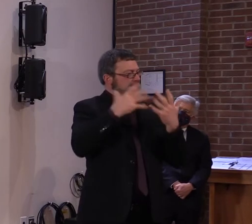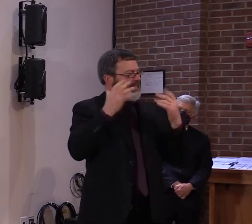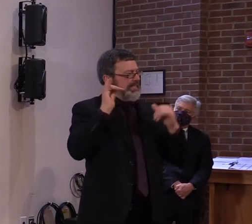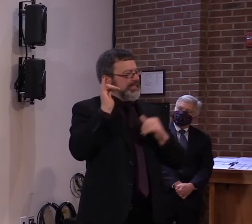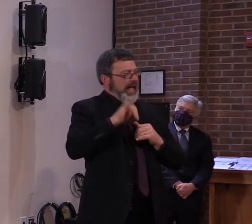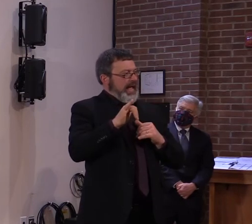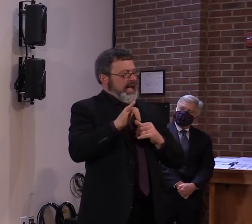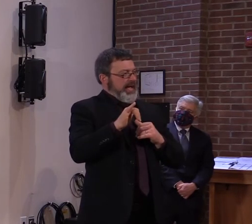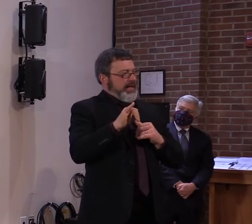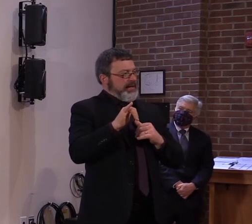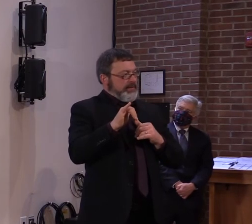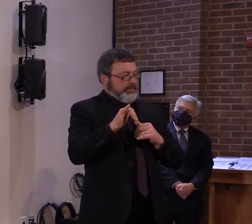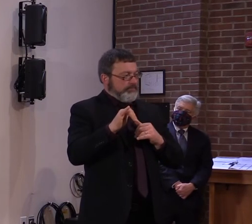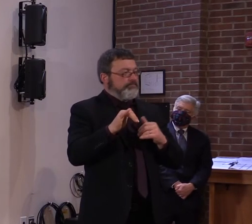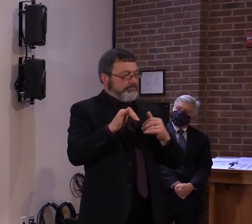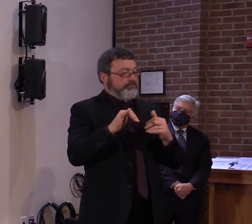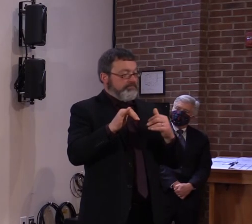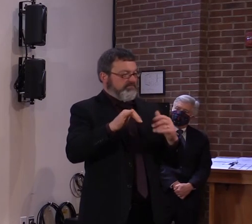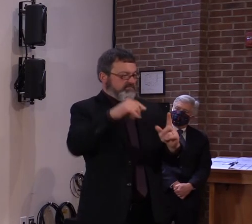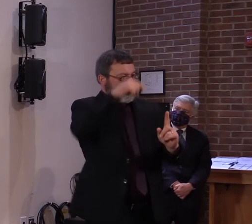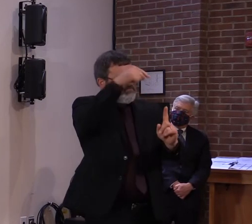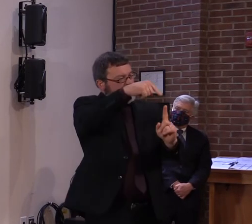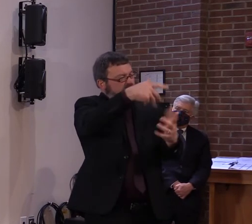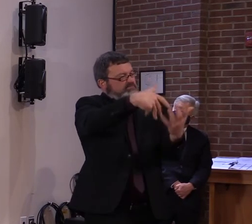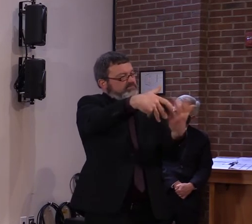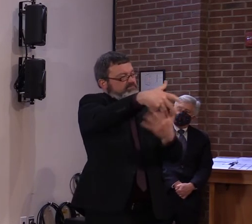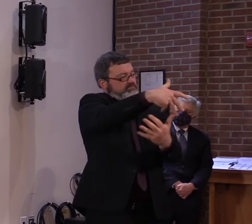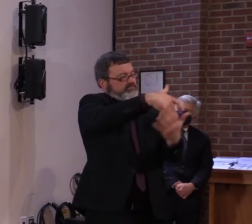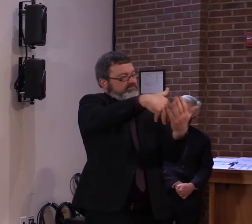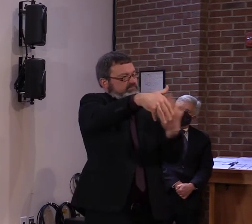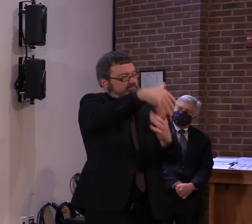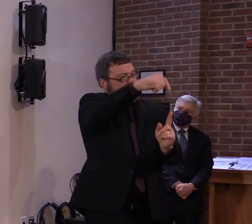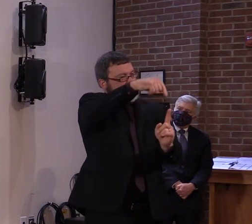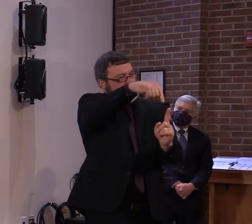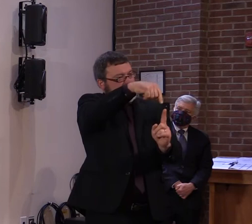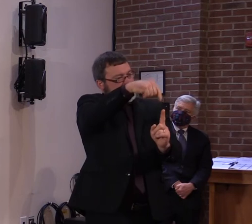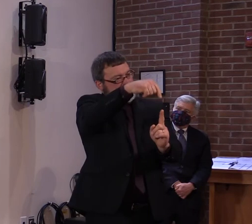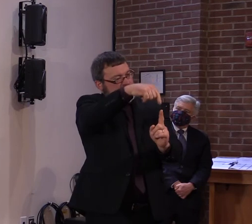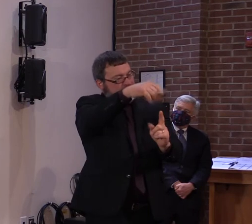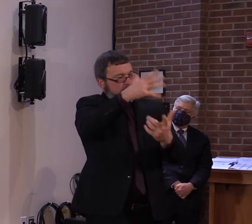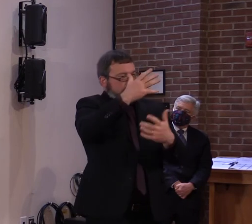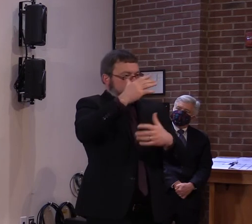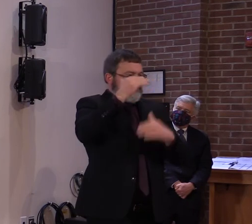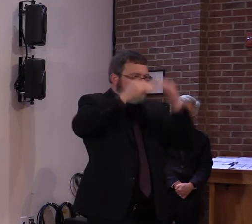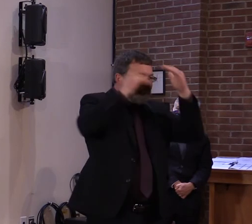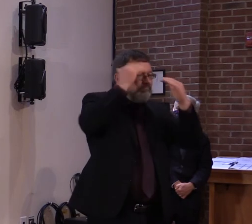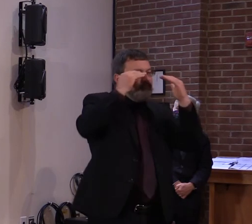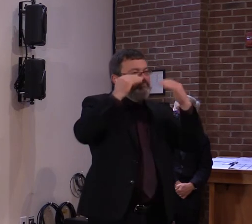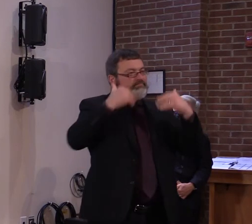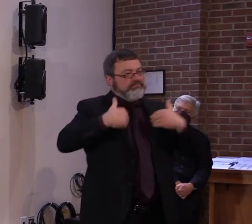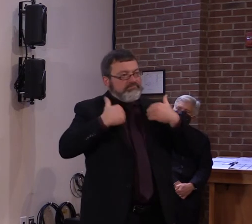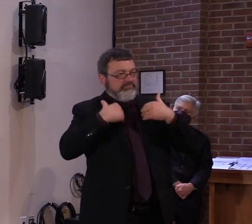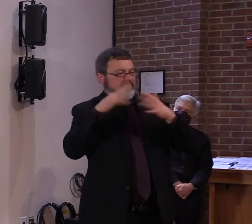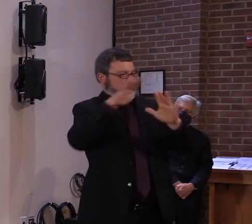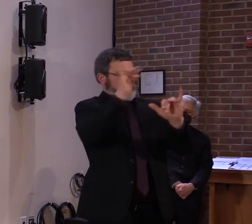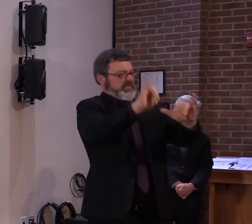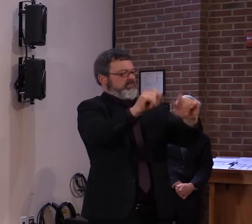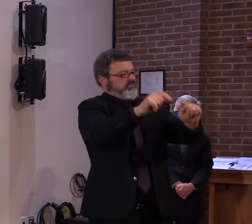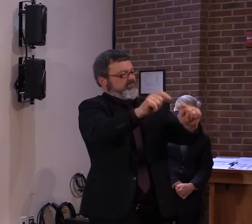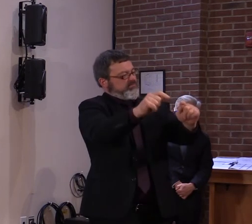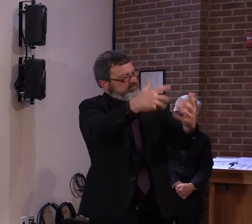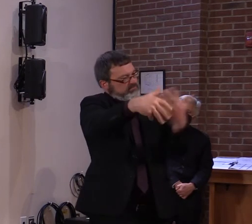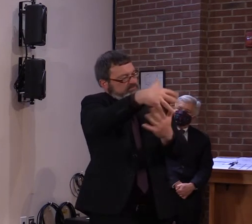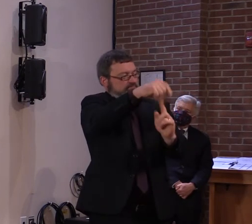safe social gatherings of some sort and some of those other social events. So we just took decisive